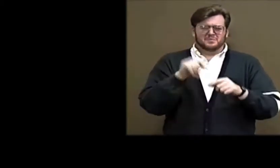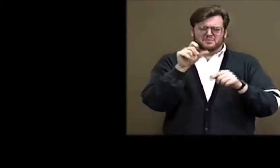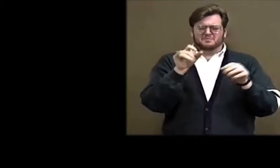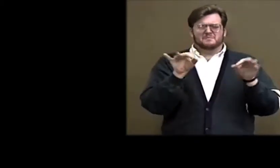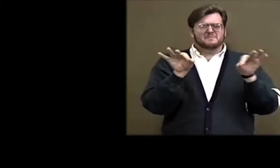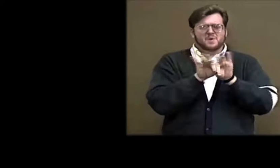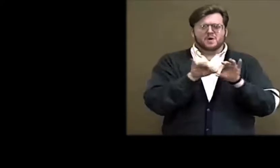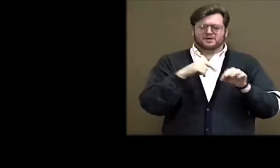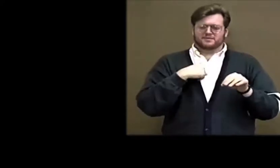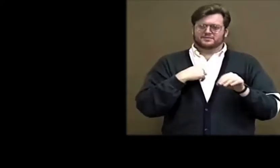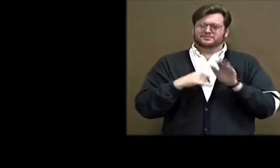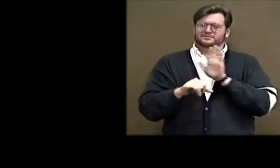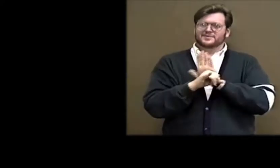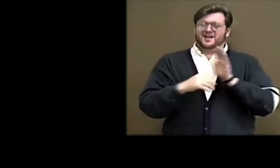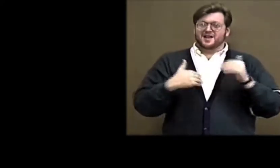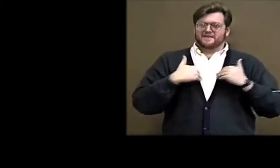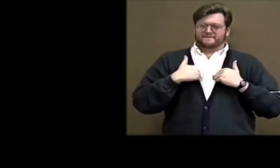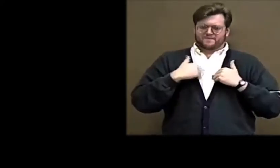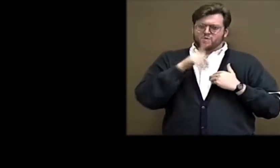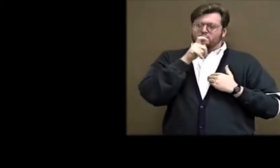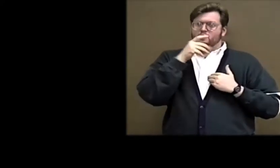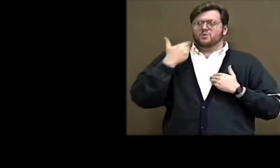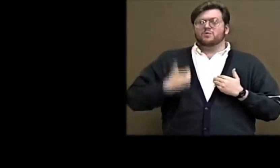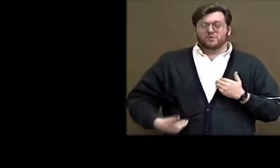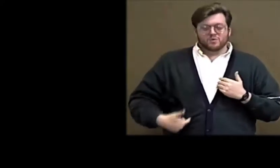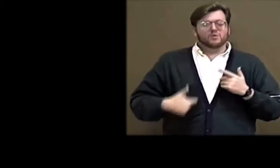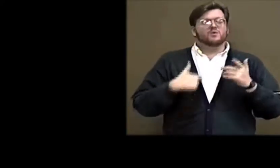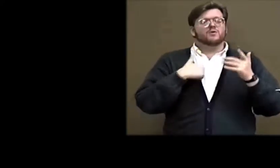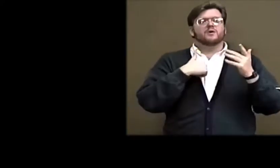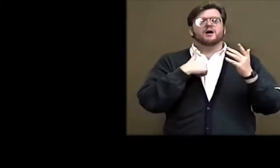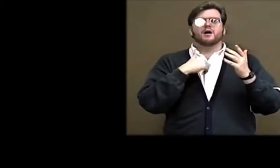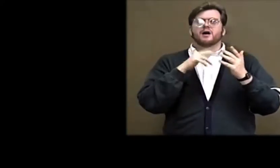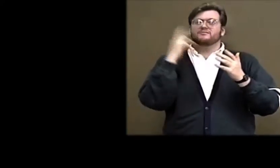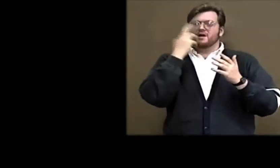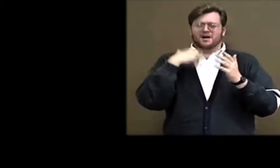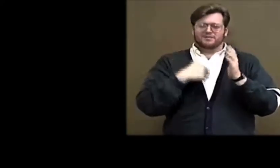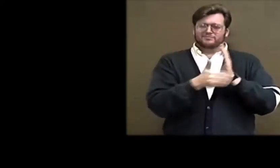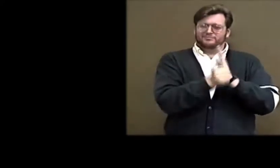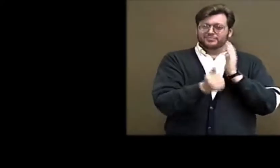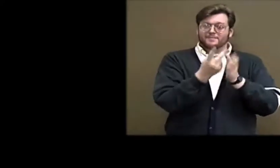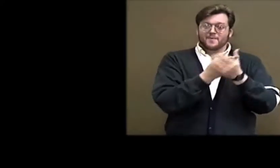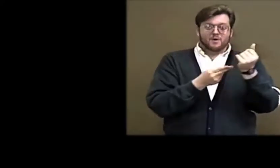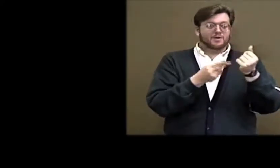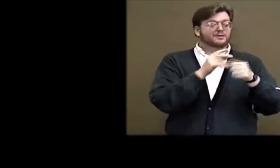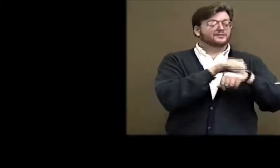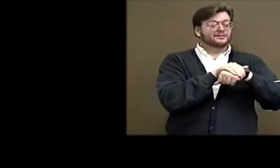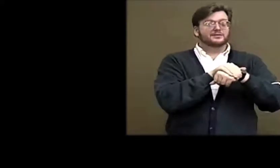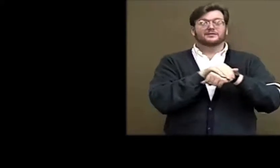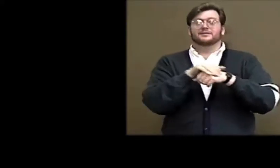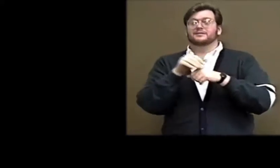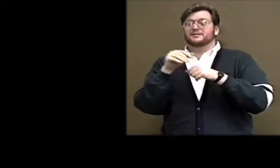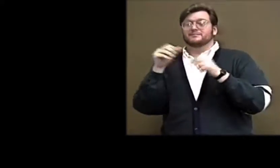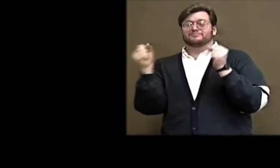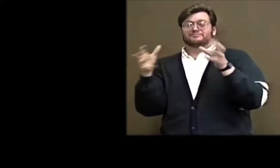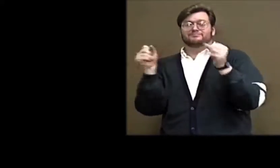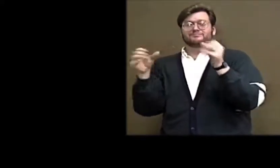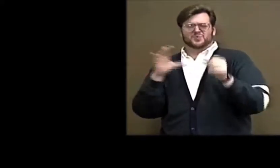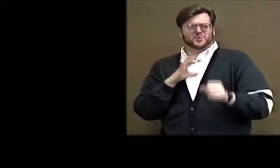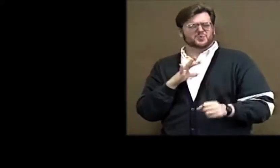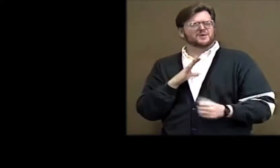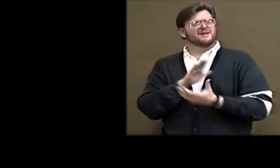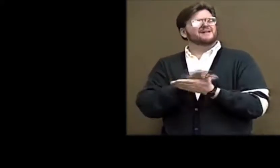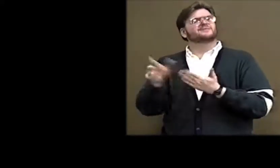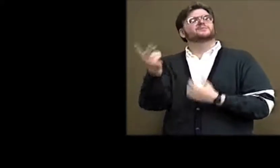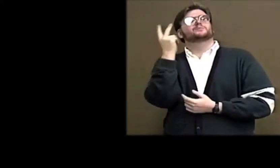amazing. I continued to learn and immerse myself in ASL for 10 years. I realized ASL is important for me to know my identity in the